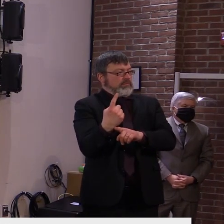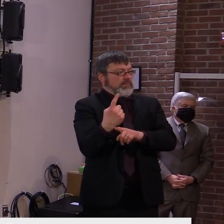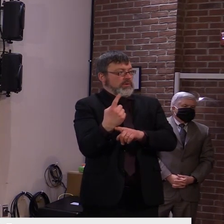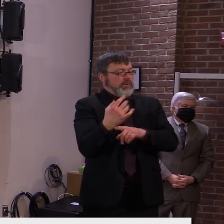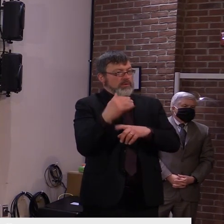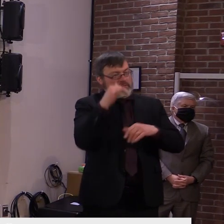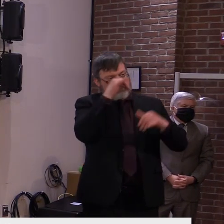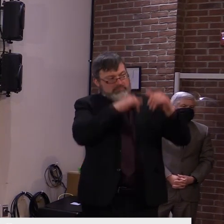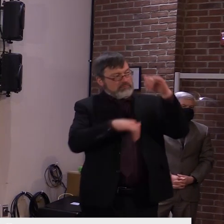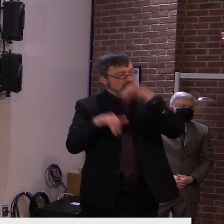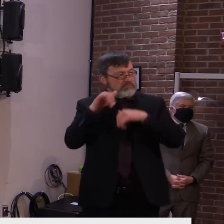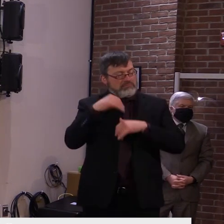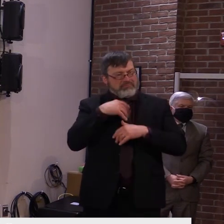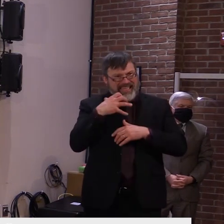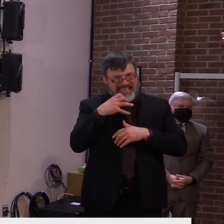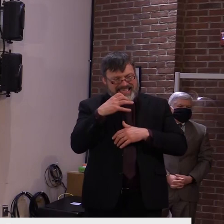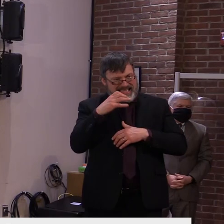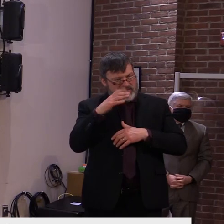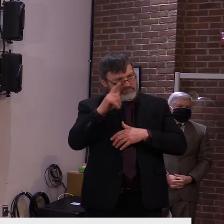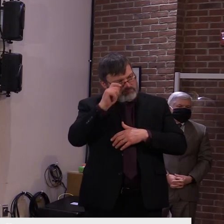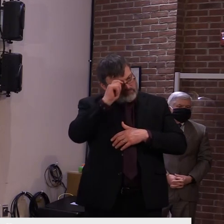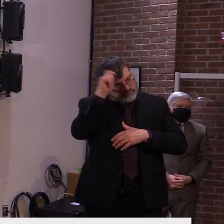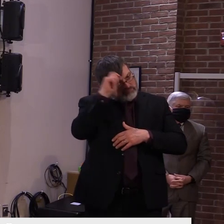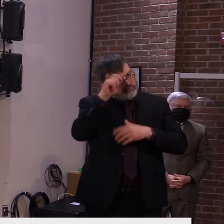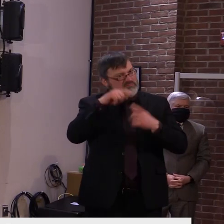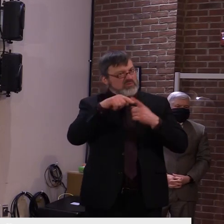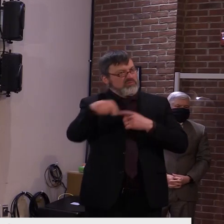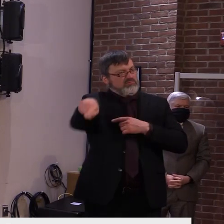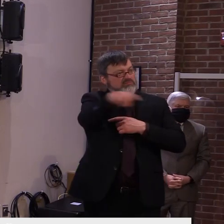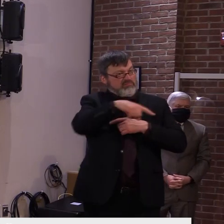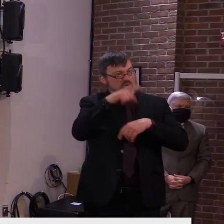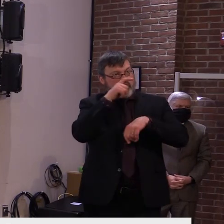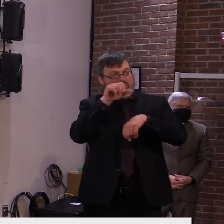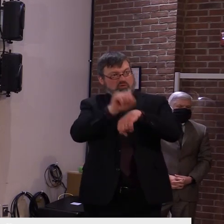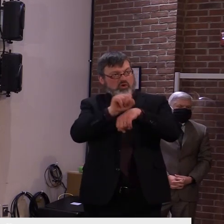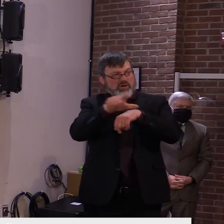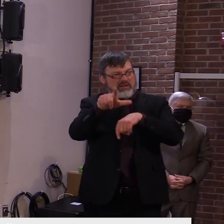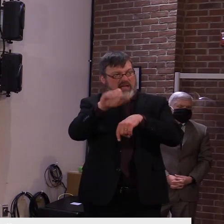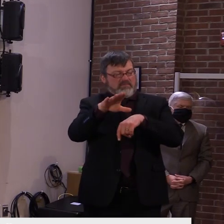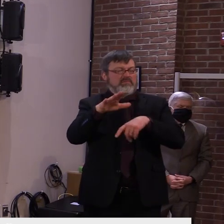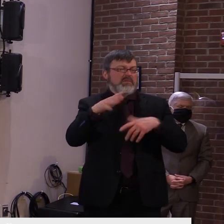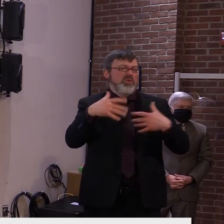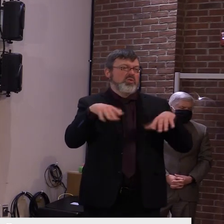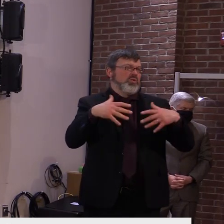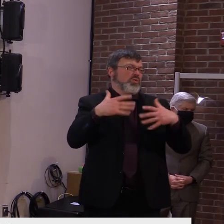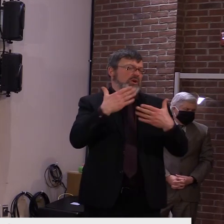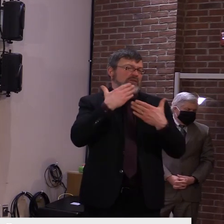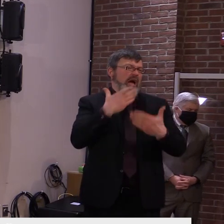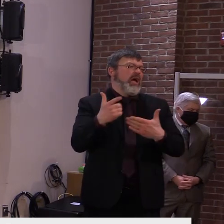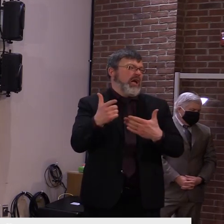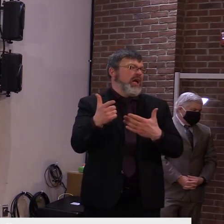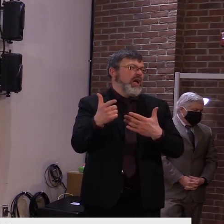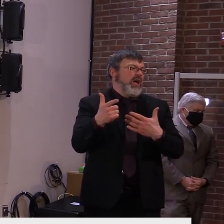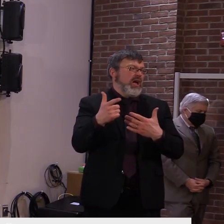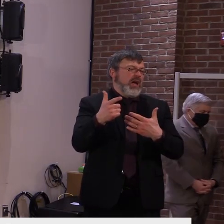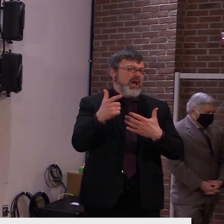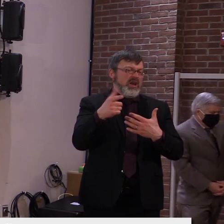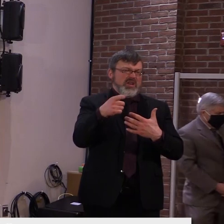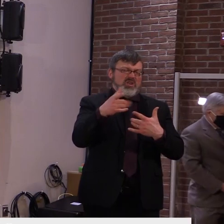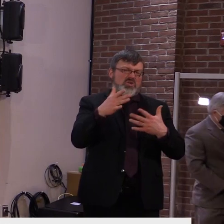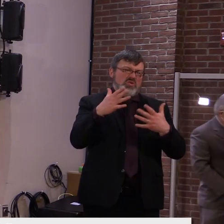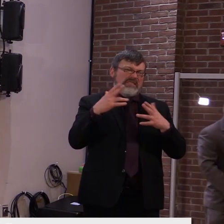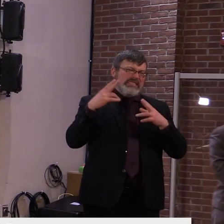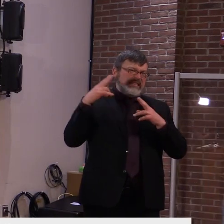and continue to give their all. Each and every one of them represent the best of public health. I owe